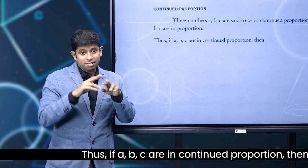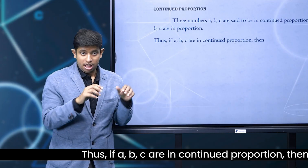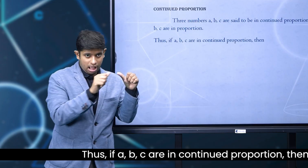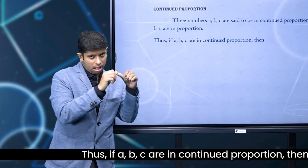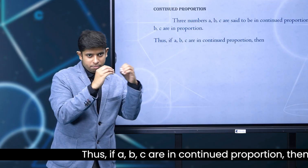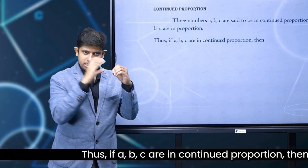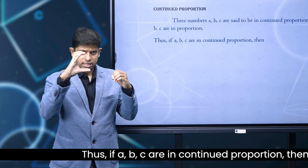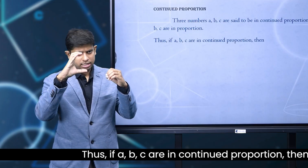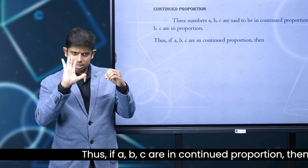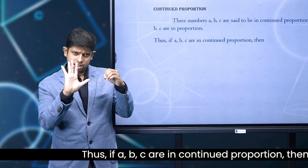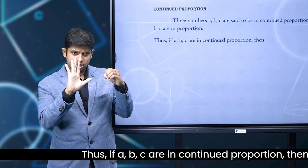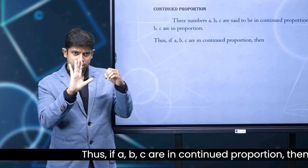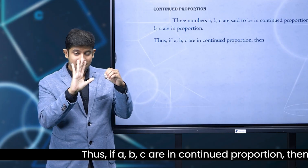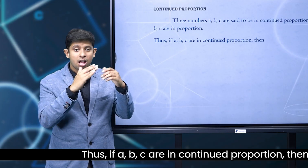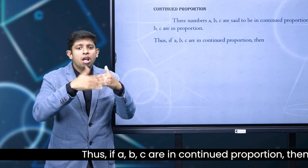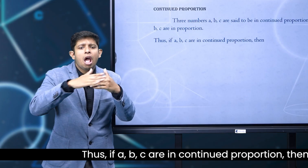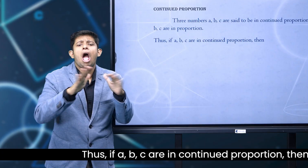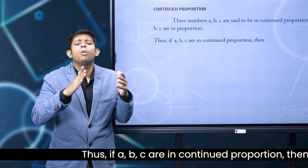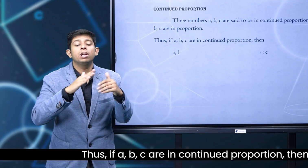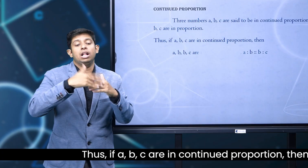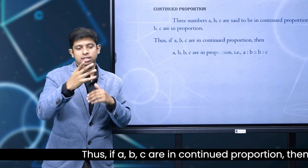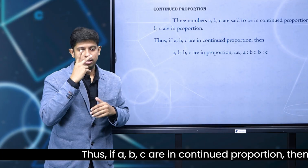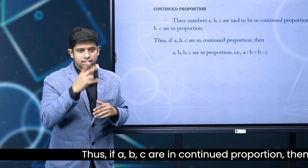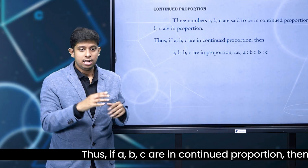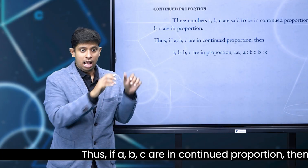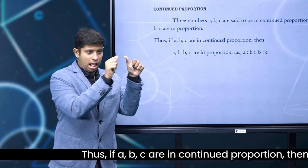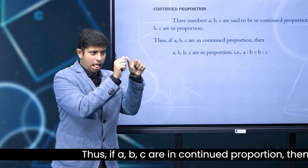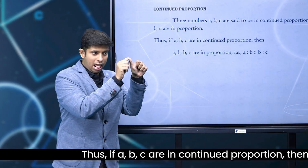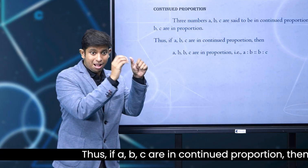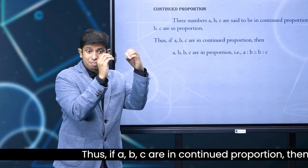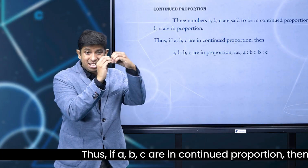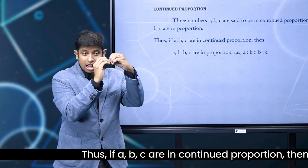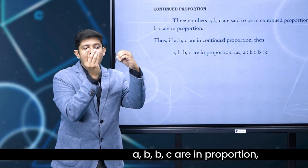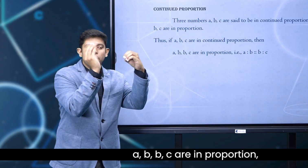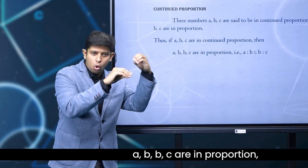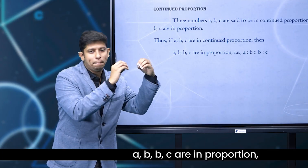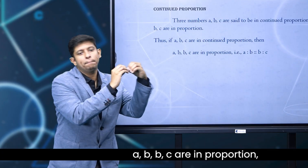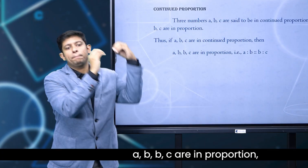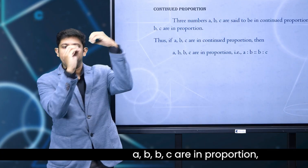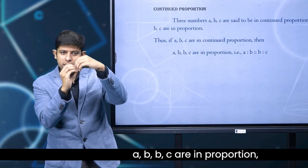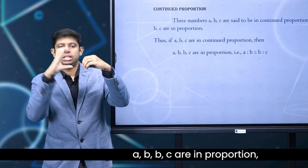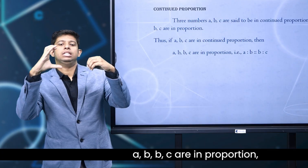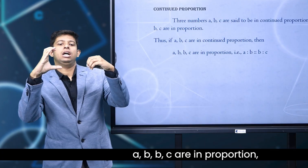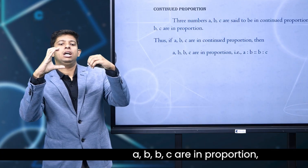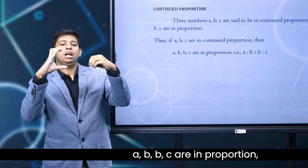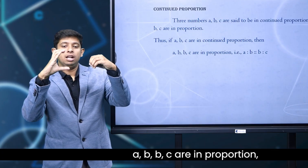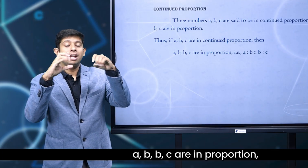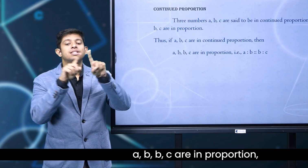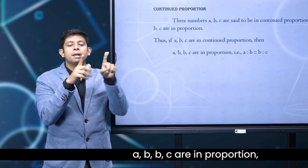Thus, if A, B, C are in continued proportion, then A, B, B, C are in proportion. That